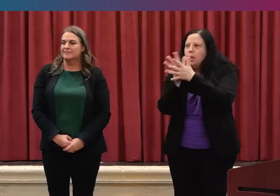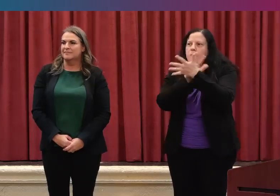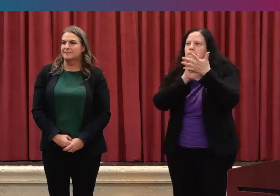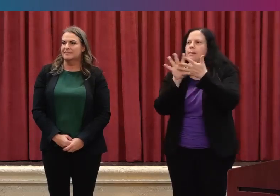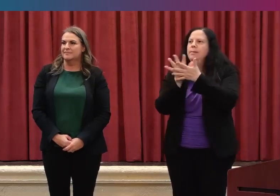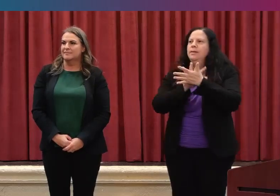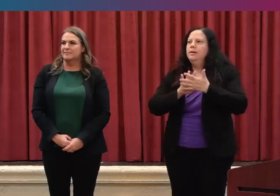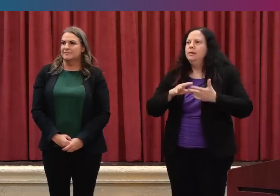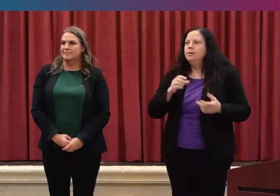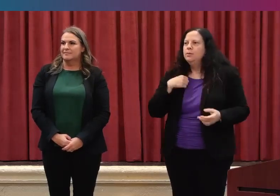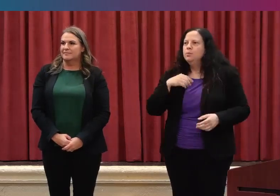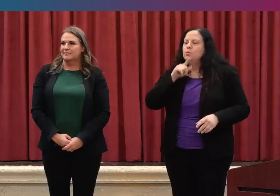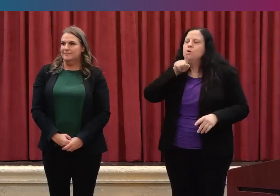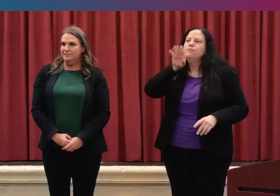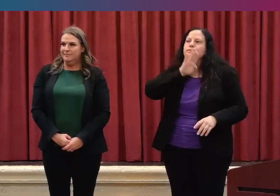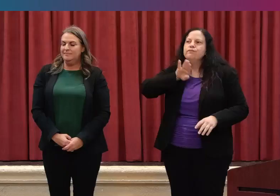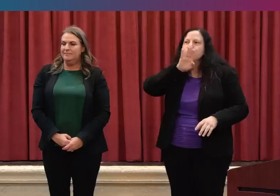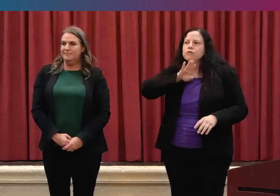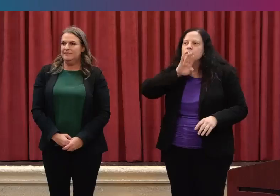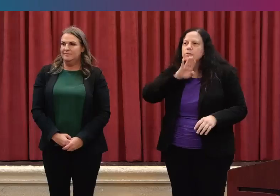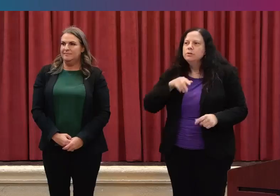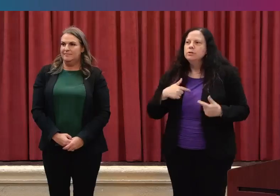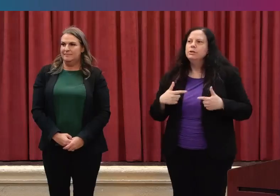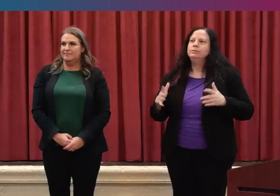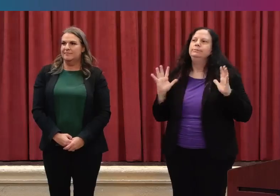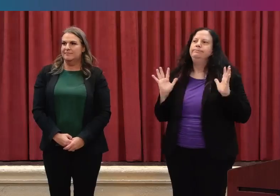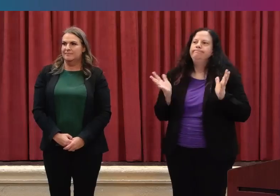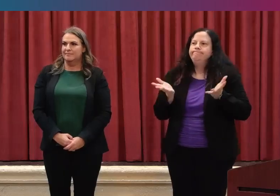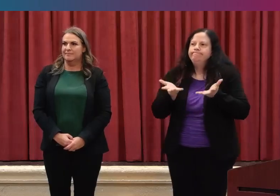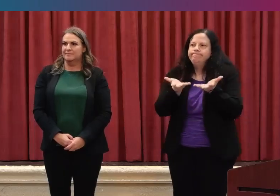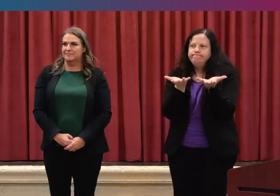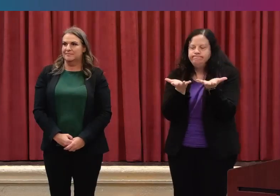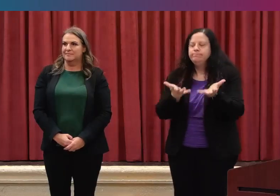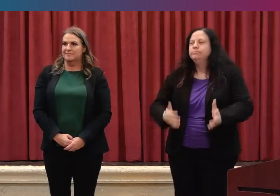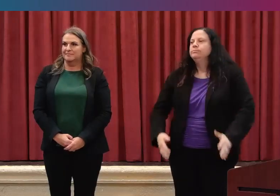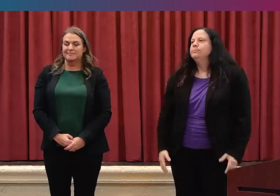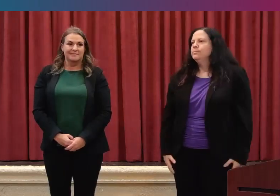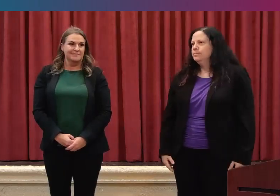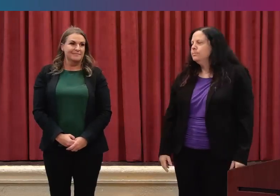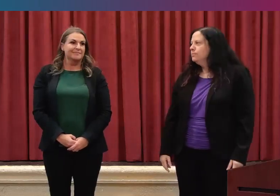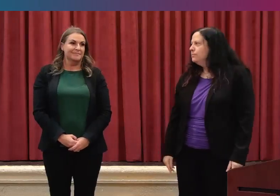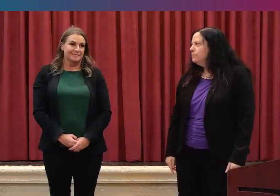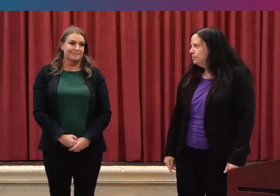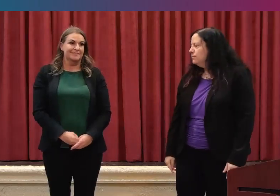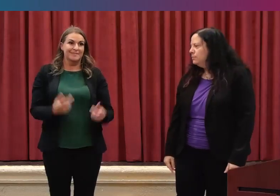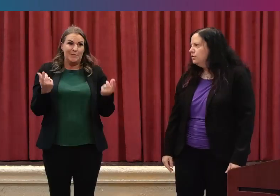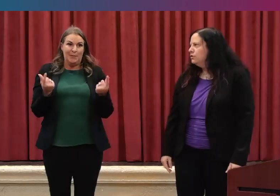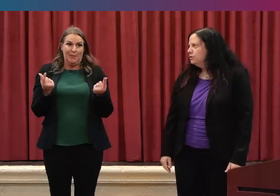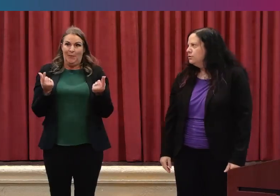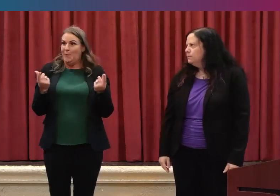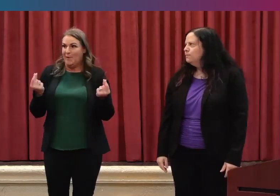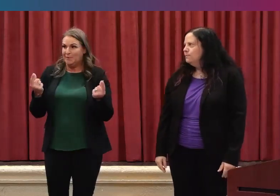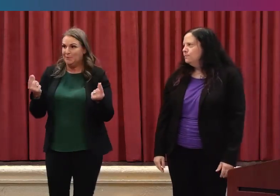all very blurry, the screen wasn't very clear, it was very frustrating. So that kind of situation was very difficult for me.